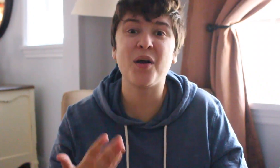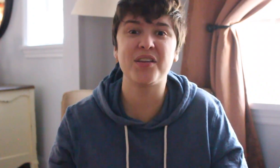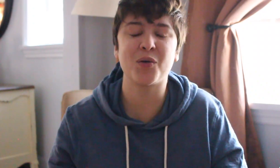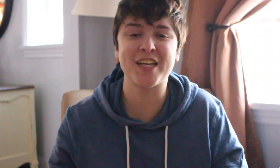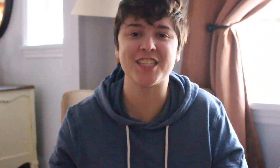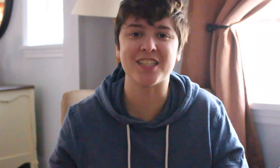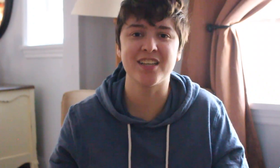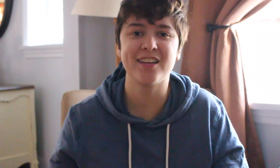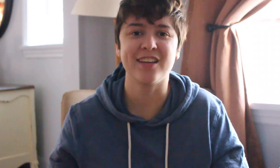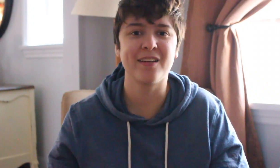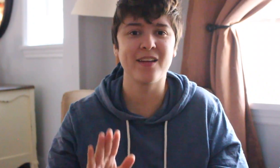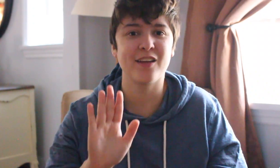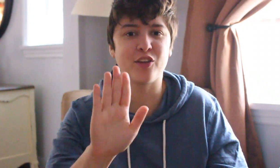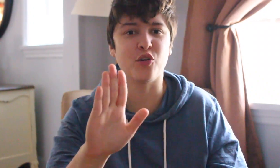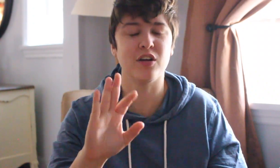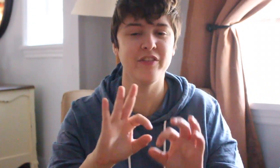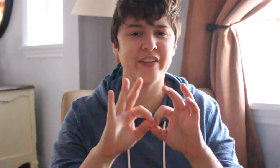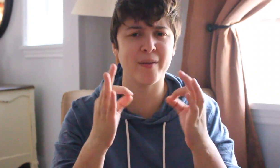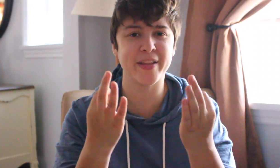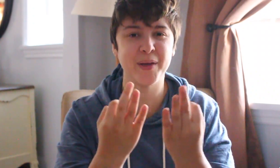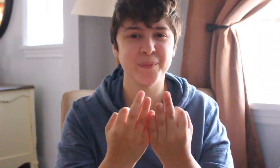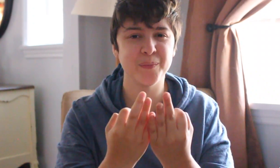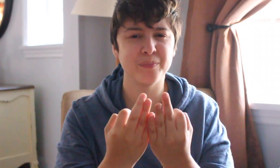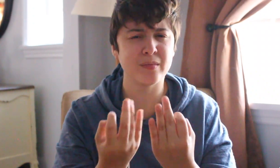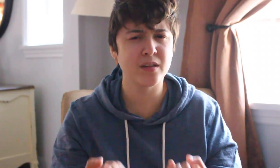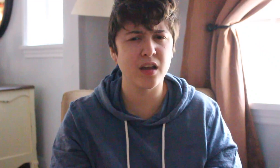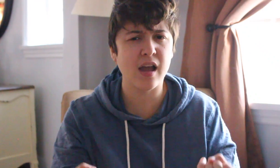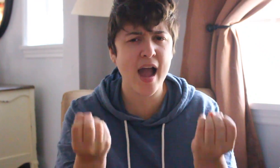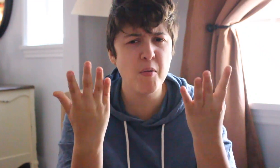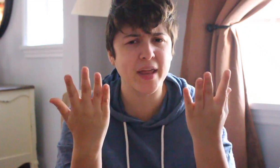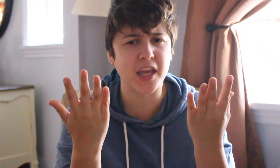know it's a question. Your family. How many?